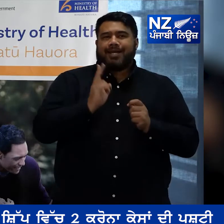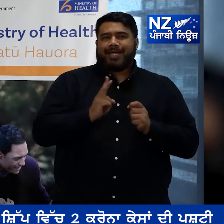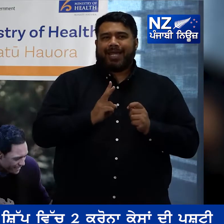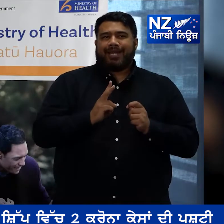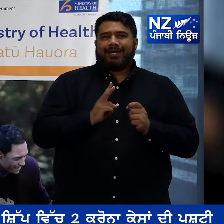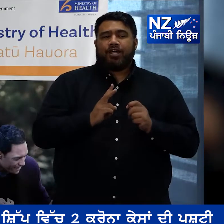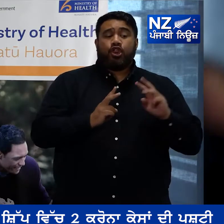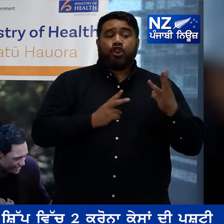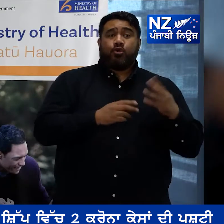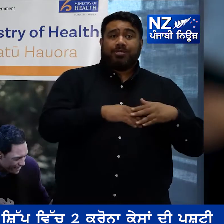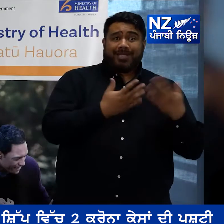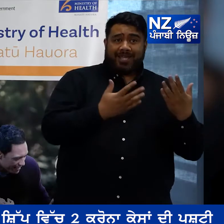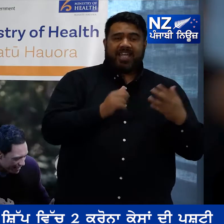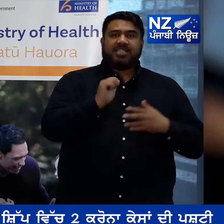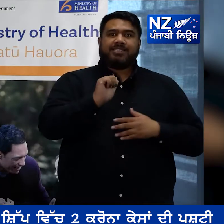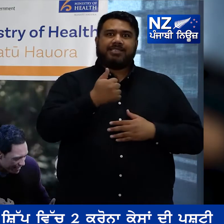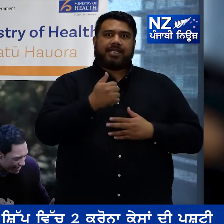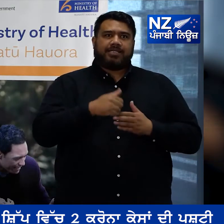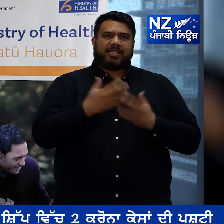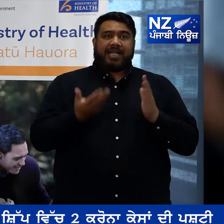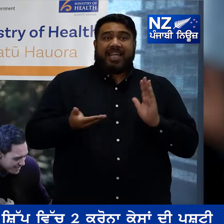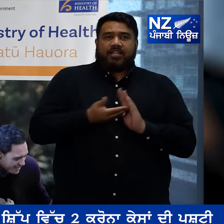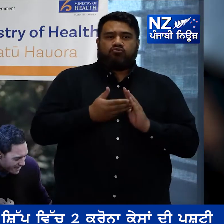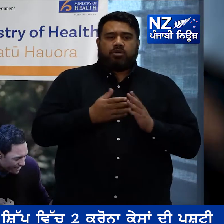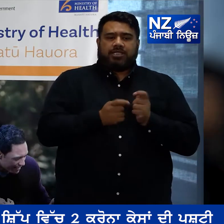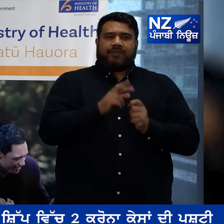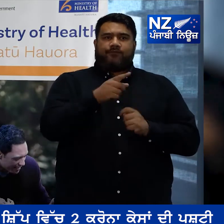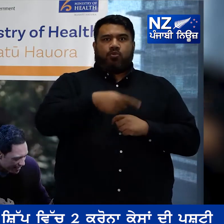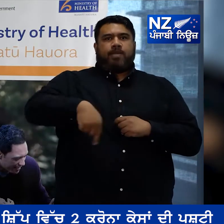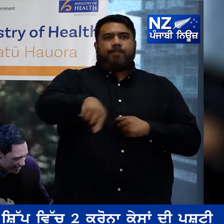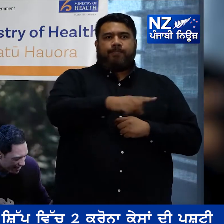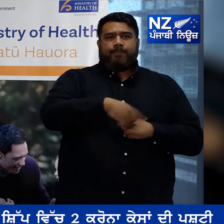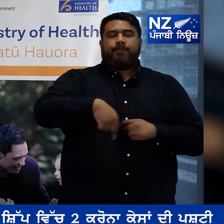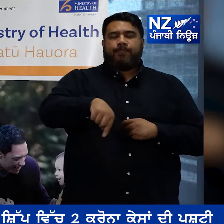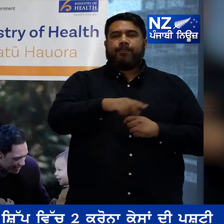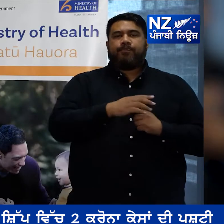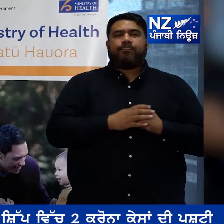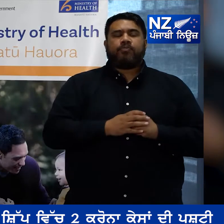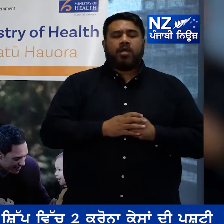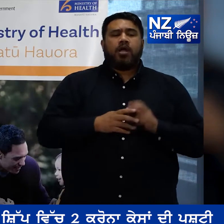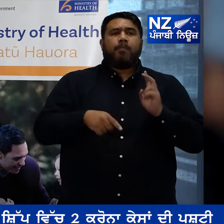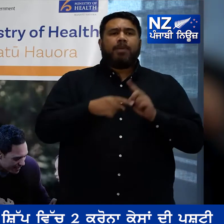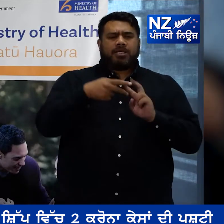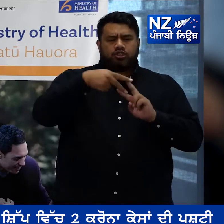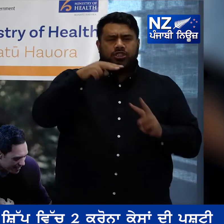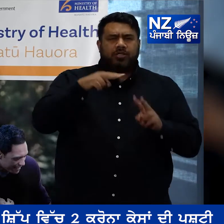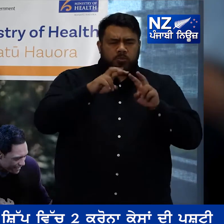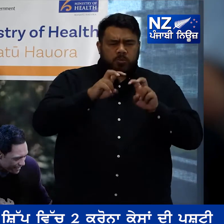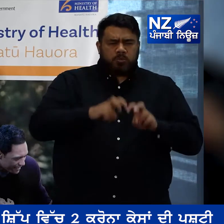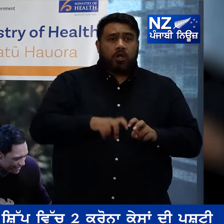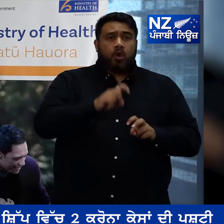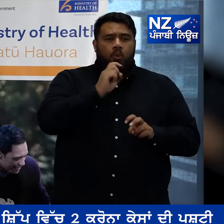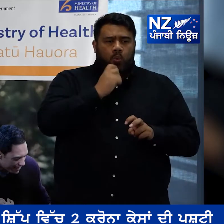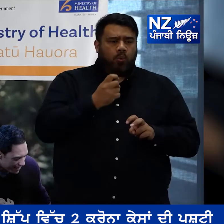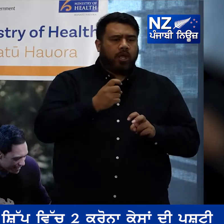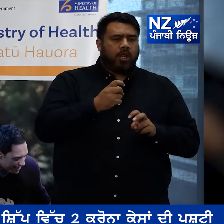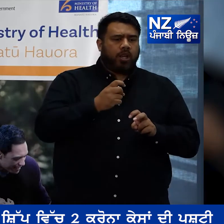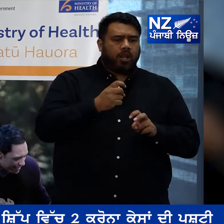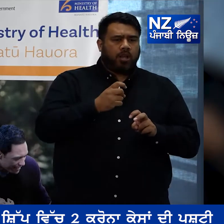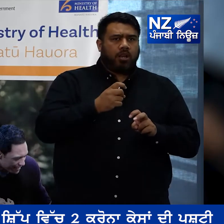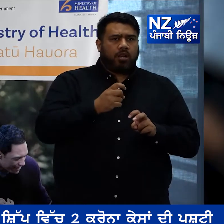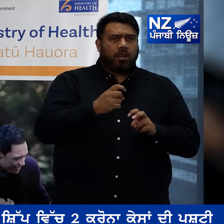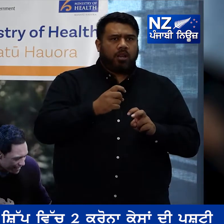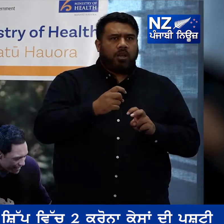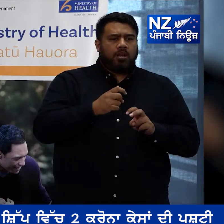which is an additional test as part of that group. And we're expecting to have the genome sequencing back on the tests that have already turned